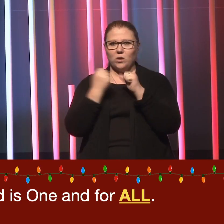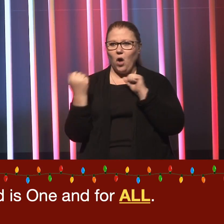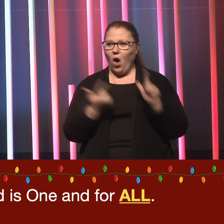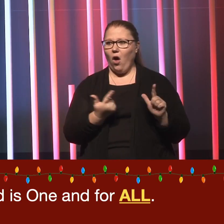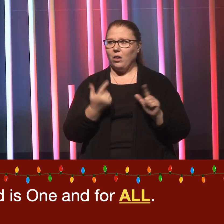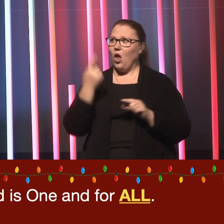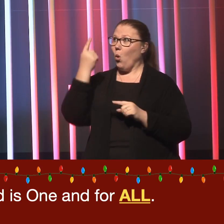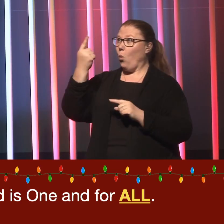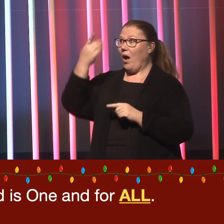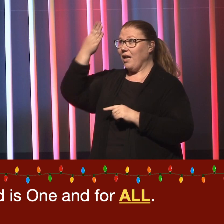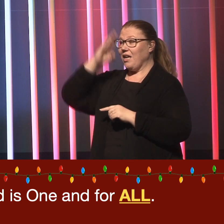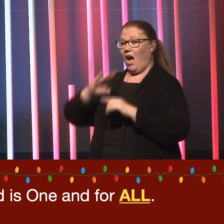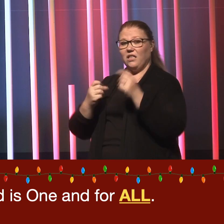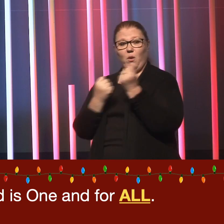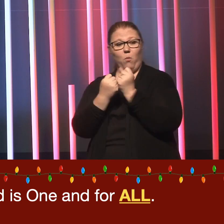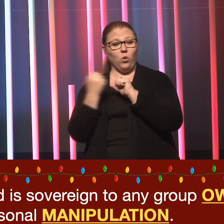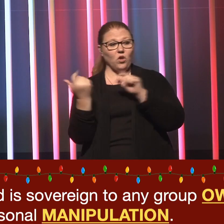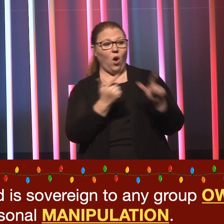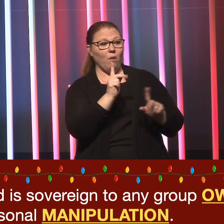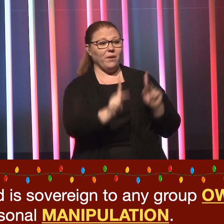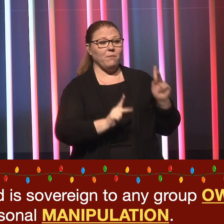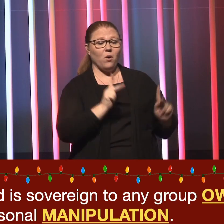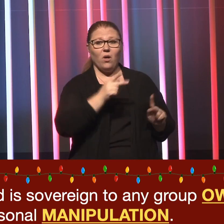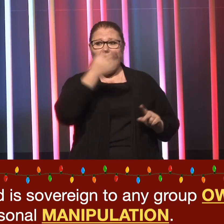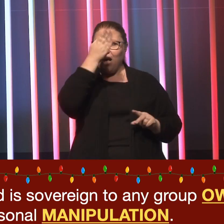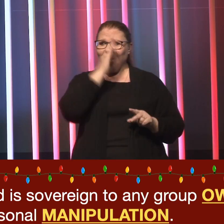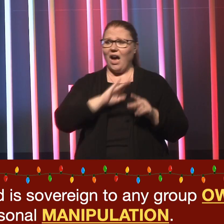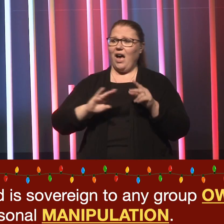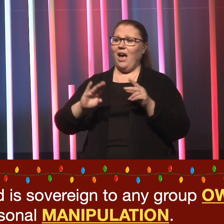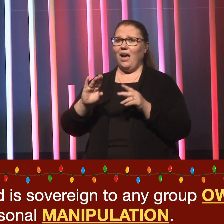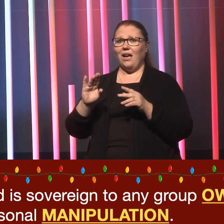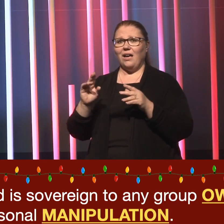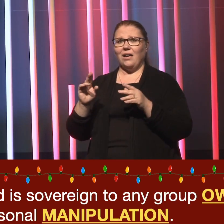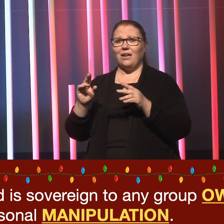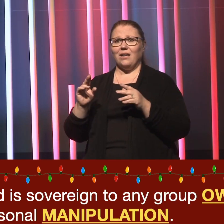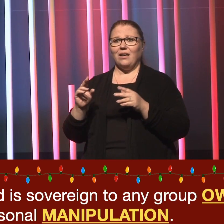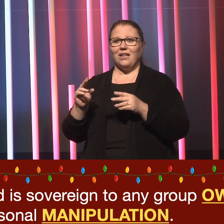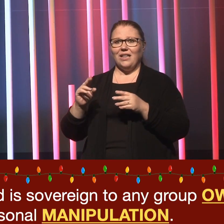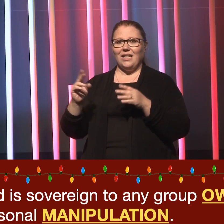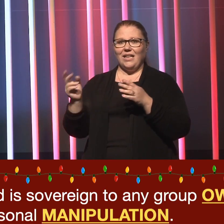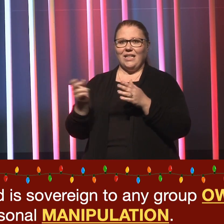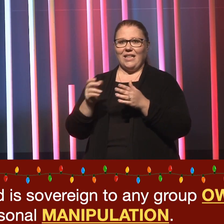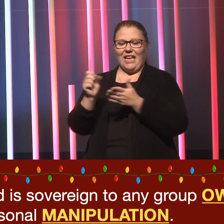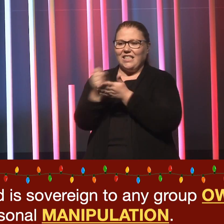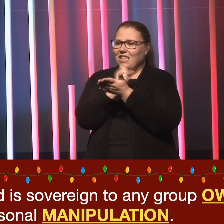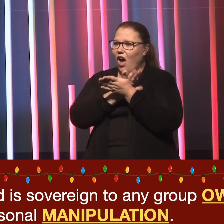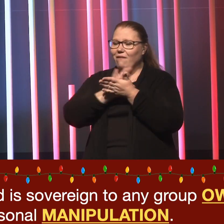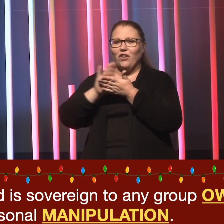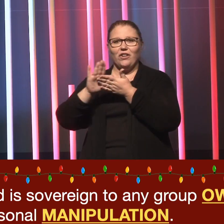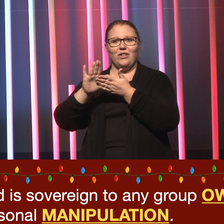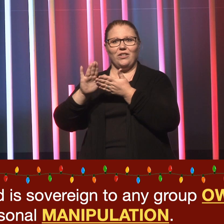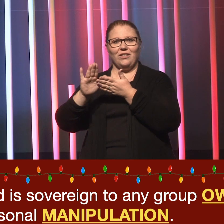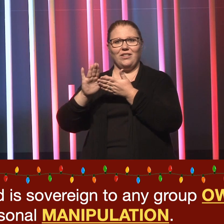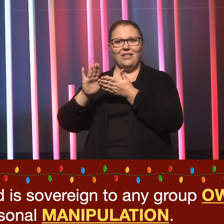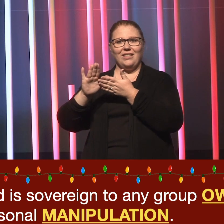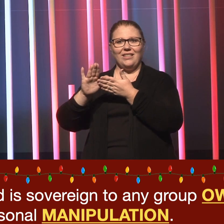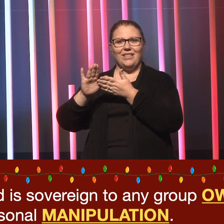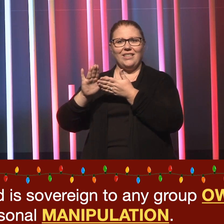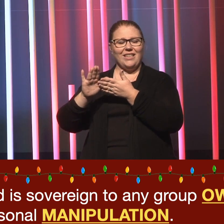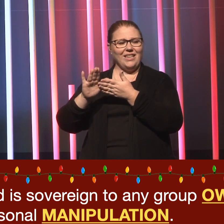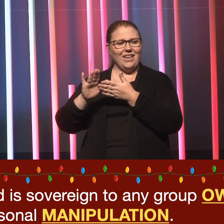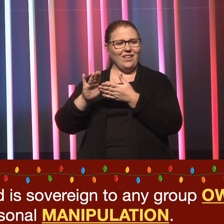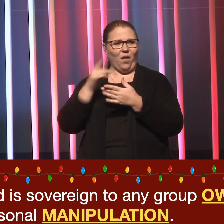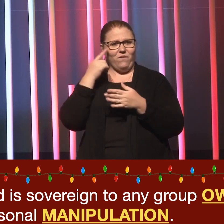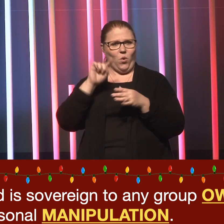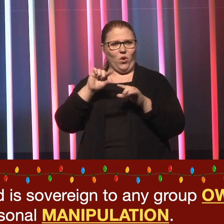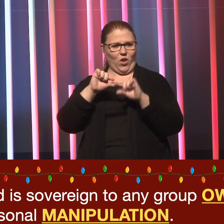One God for all. That God is sovereign to any group ownership or personal manipulation. In other words, no